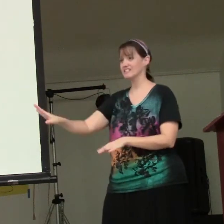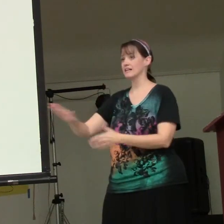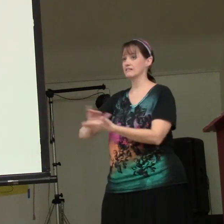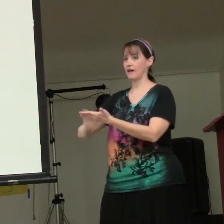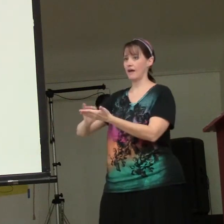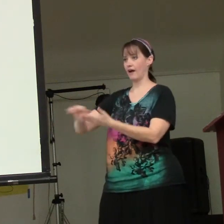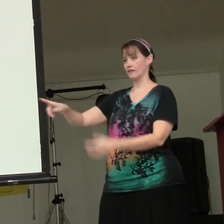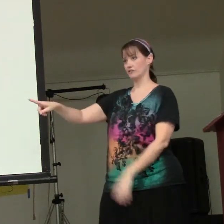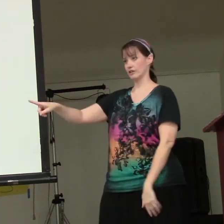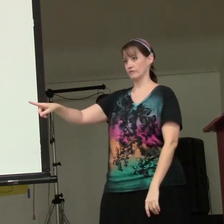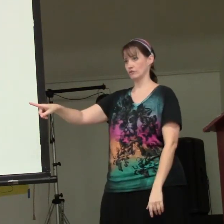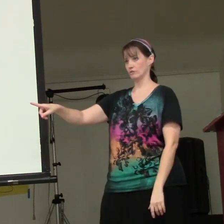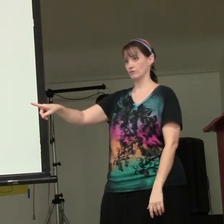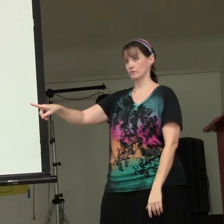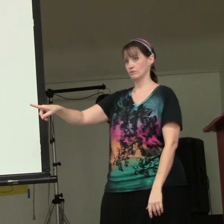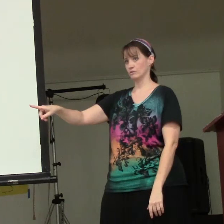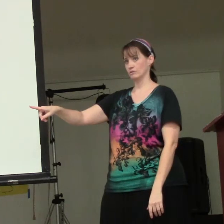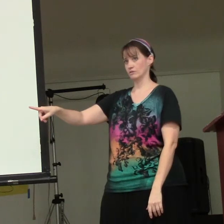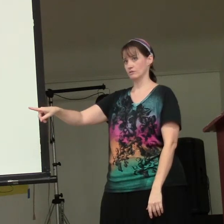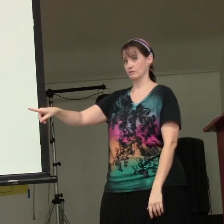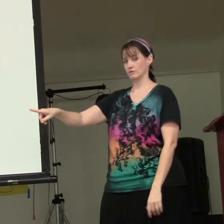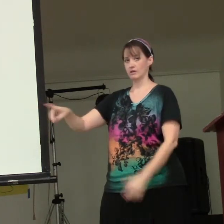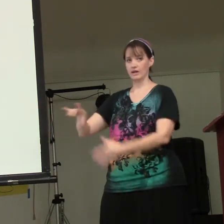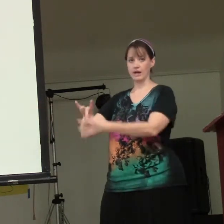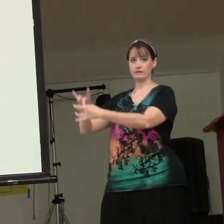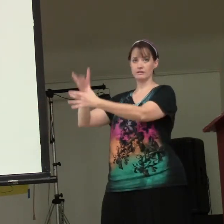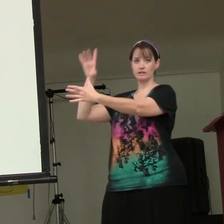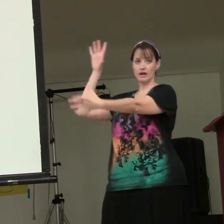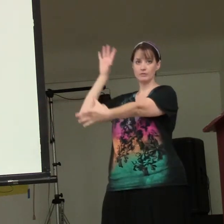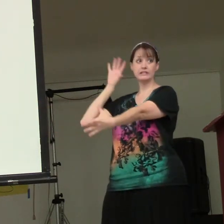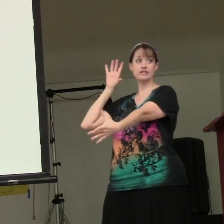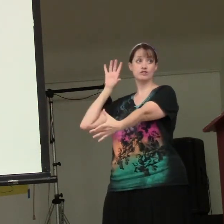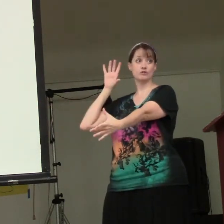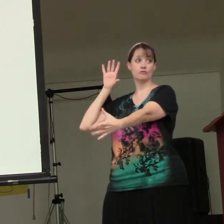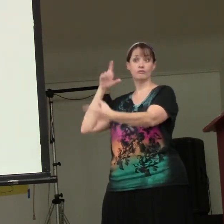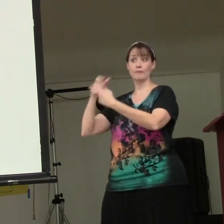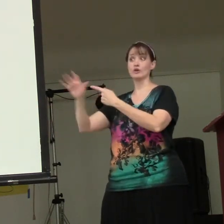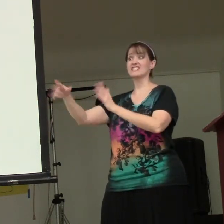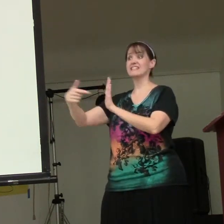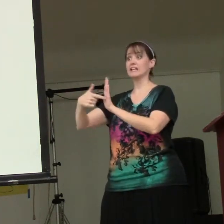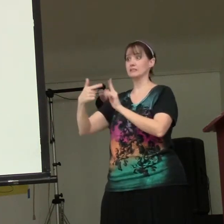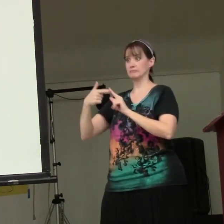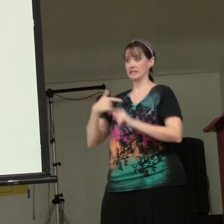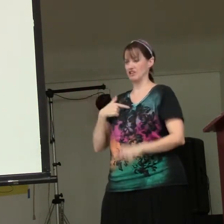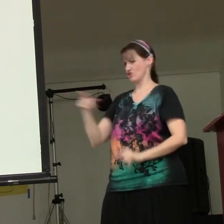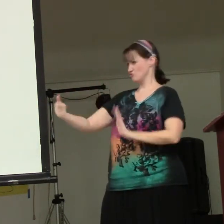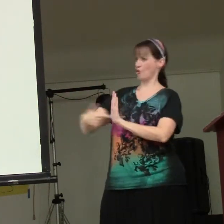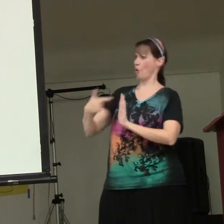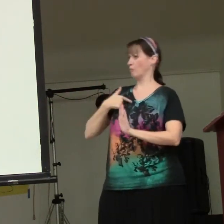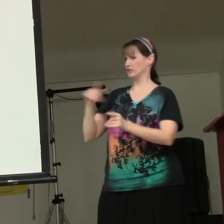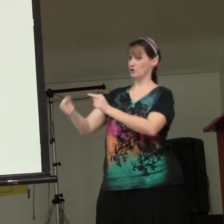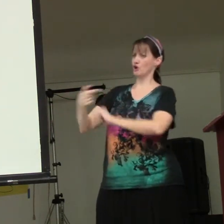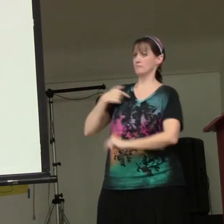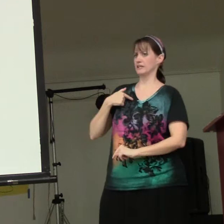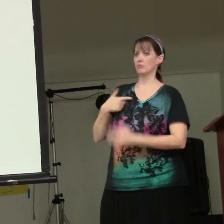says, I forgive you. And I release you from your debt to me. You owe me, you hurt me,